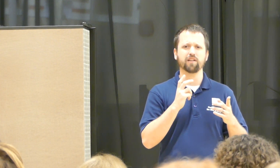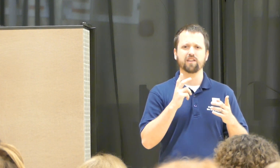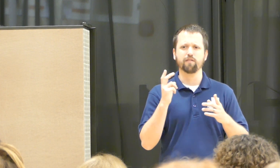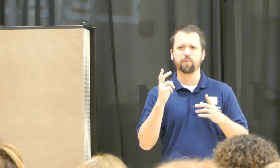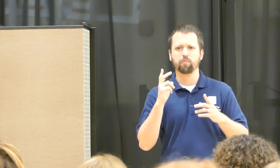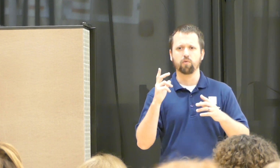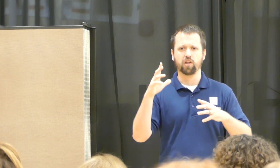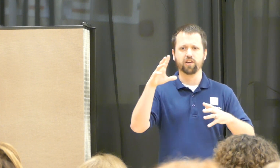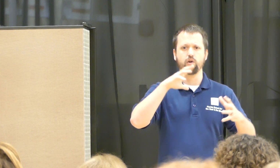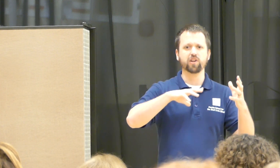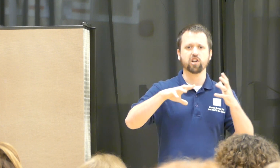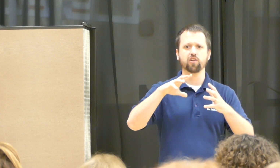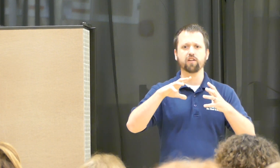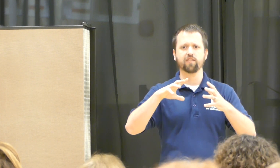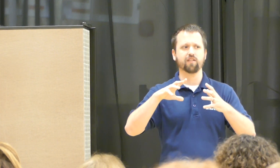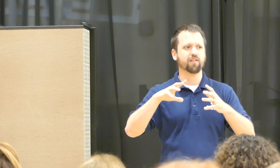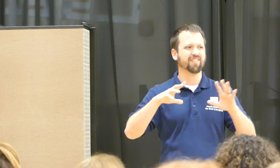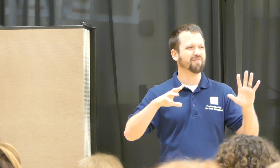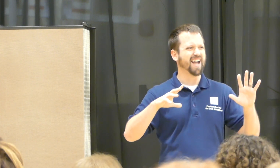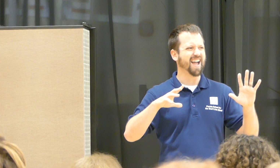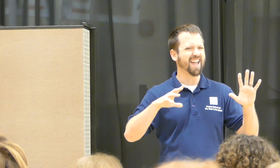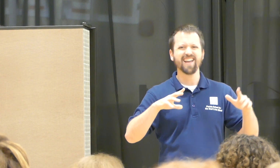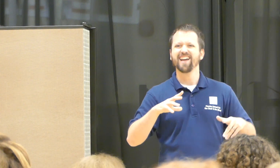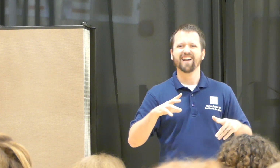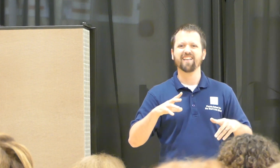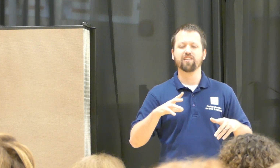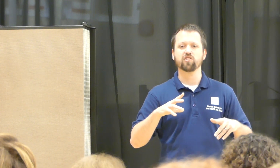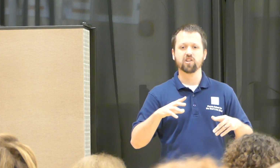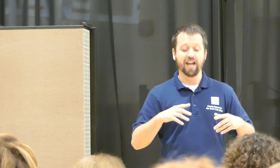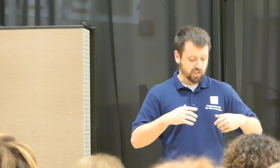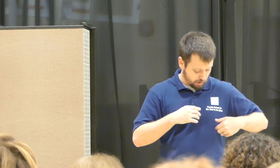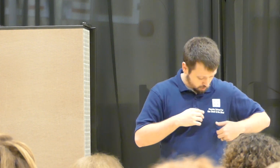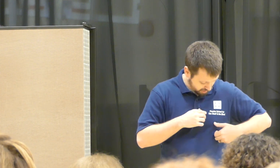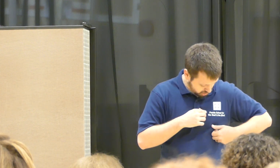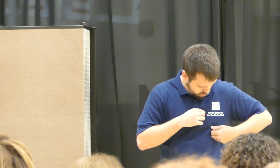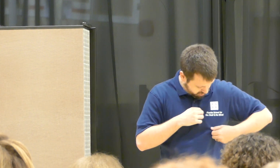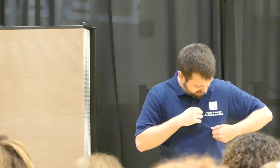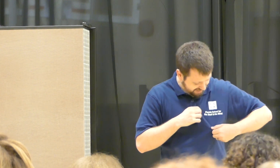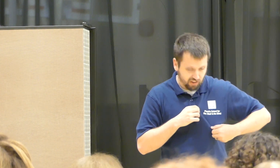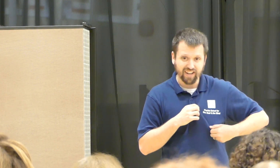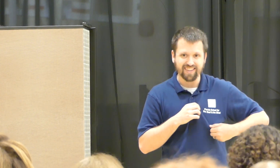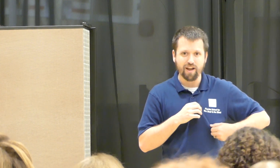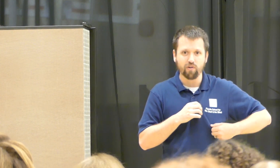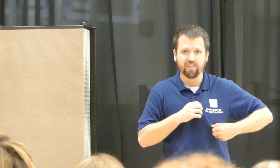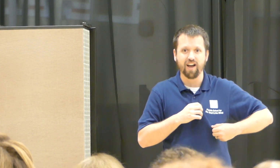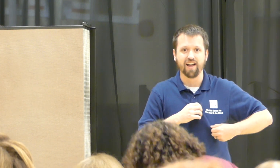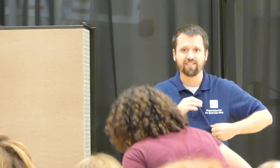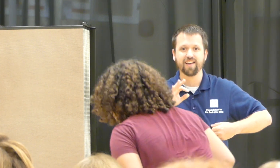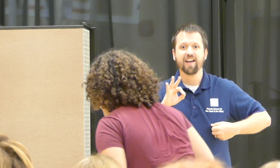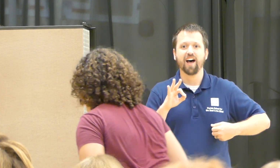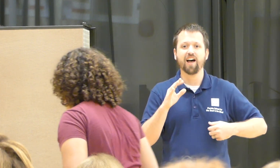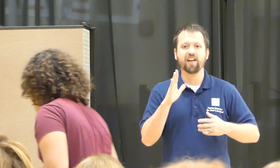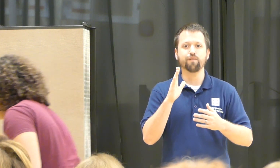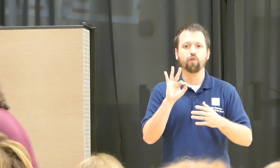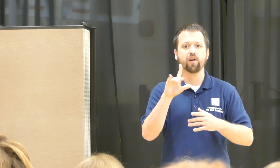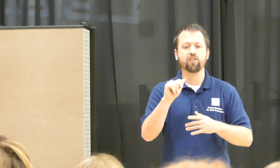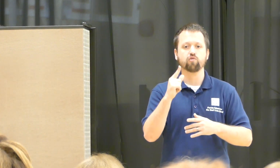deaf people will know each other because they're there's actually, I'm wearing this shirt today. Look at that, what are the odds? In Florida, there's one